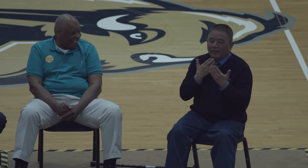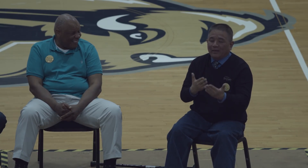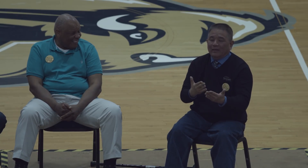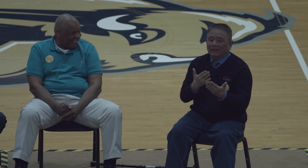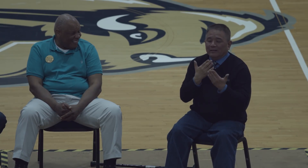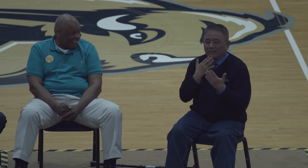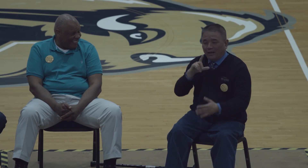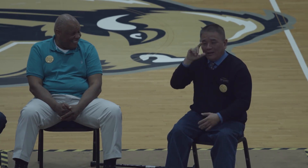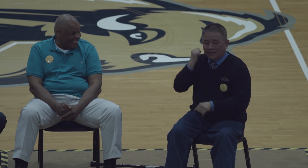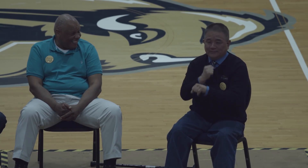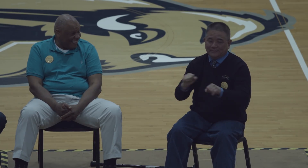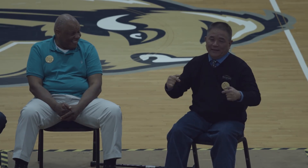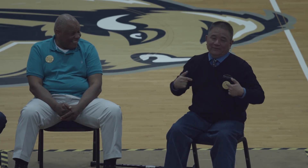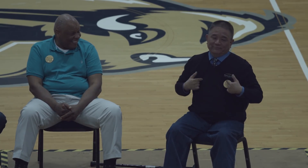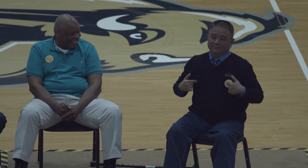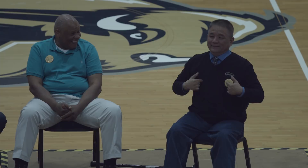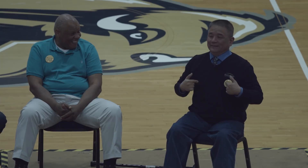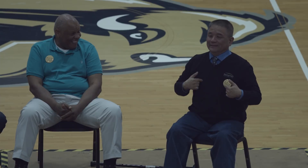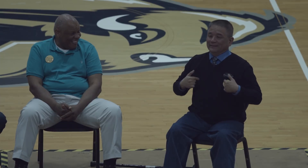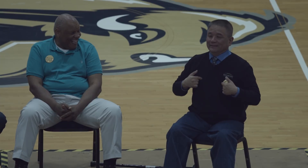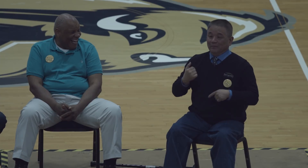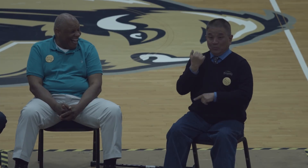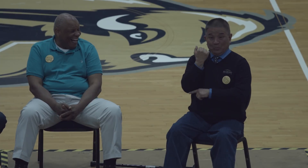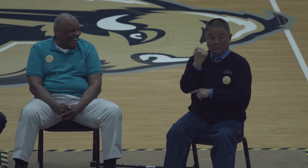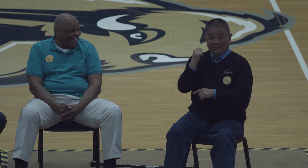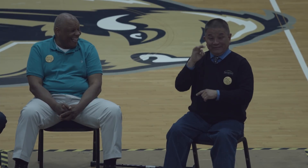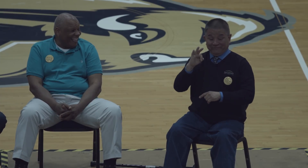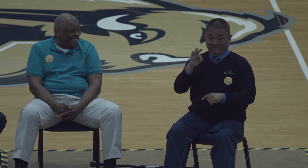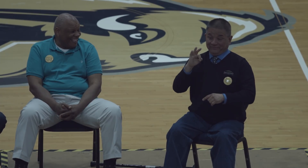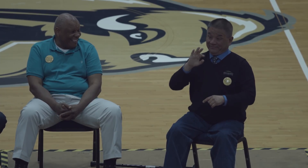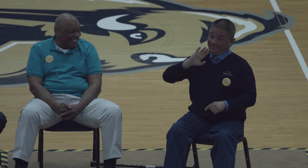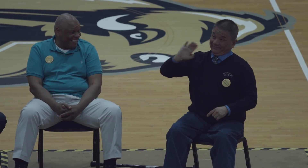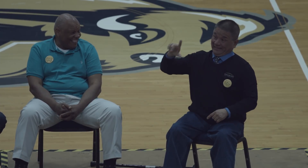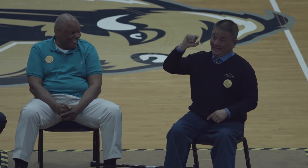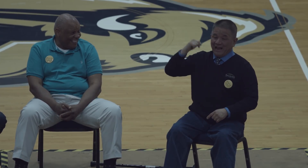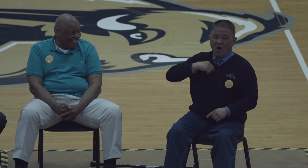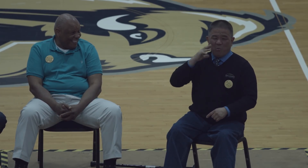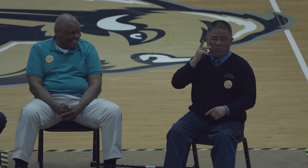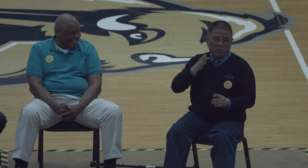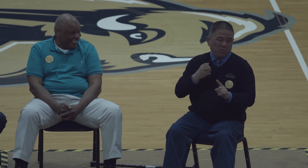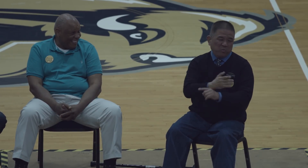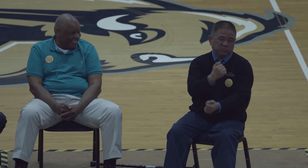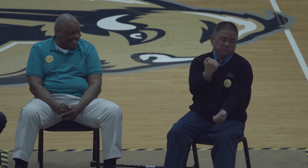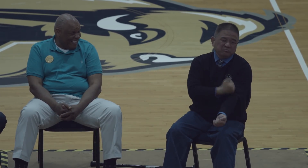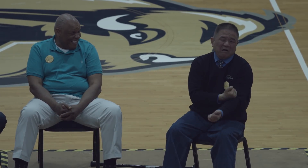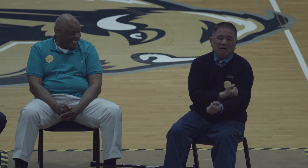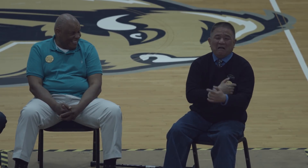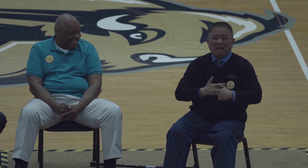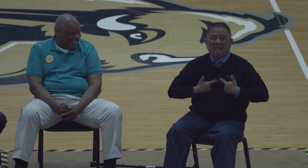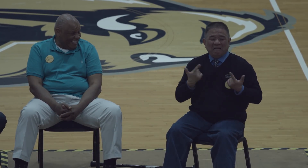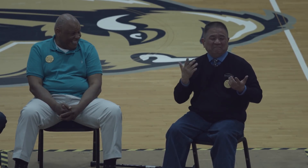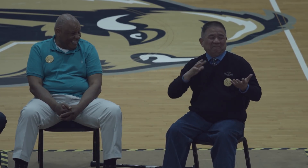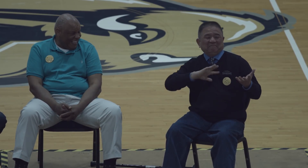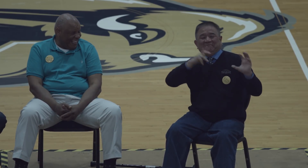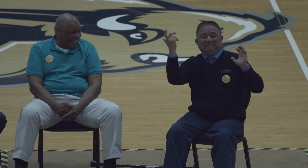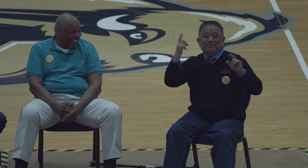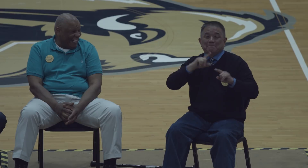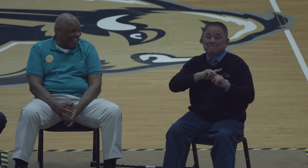my roommate was somebody that I already knew. I was able to come back in. And the protest really saved